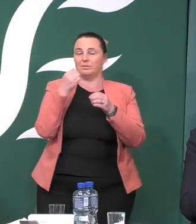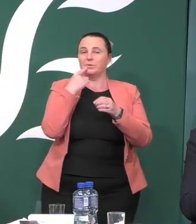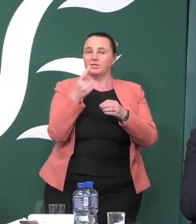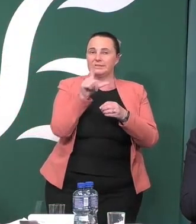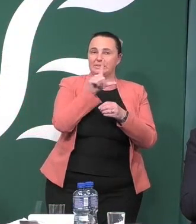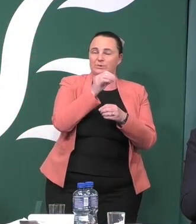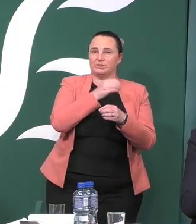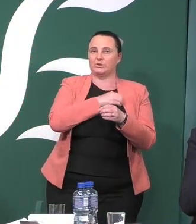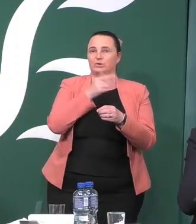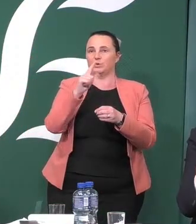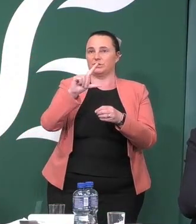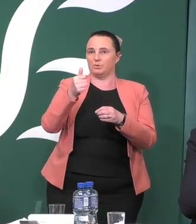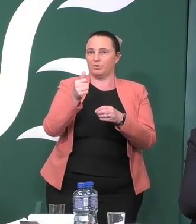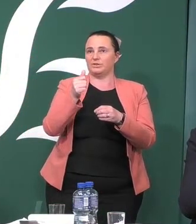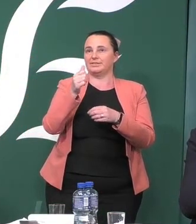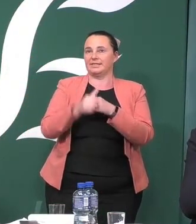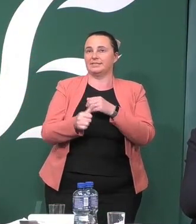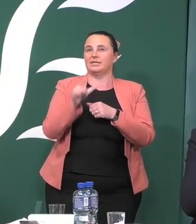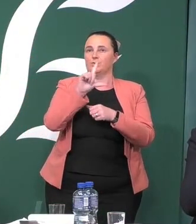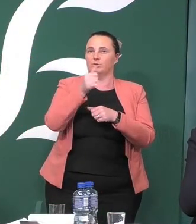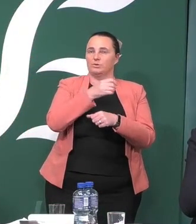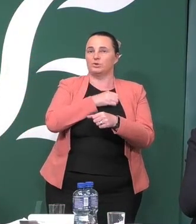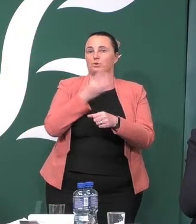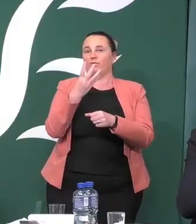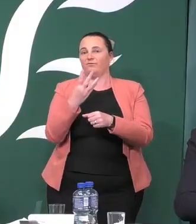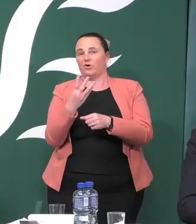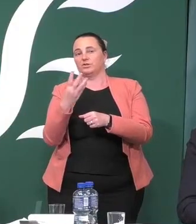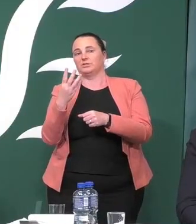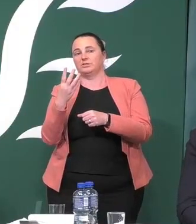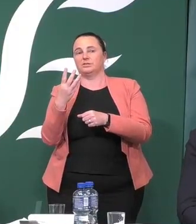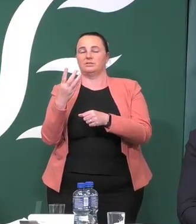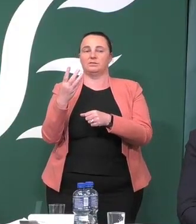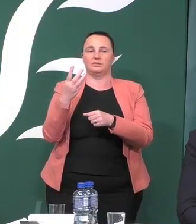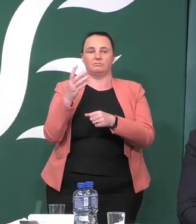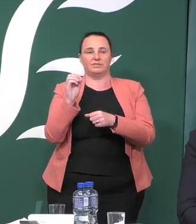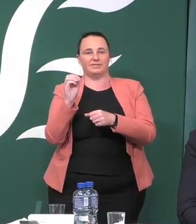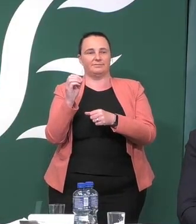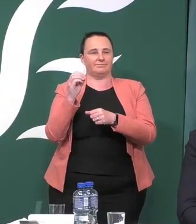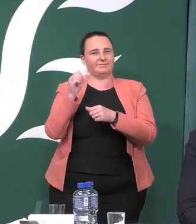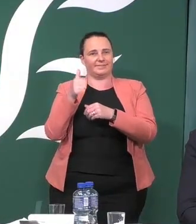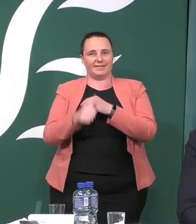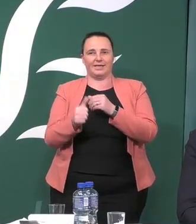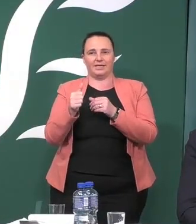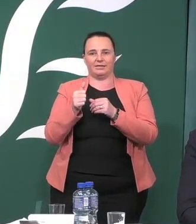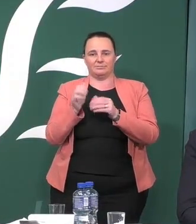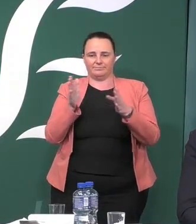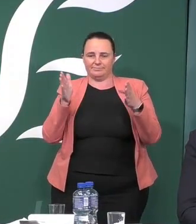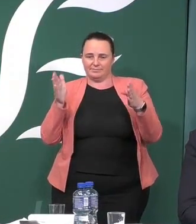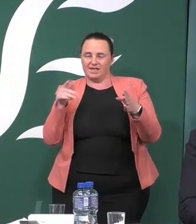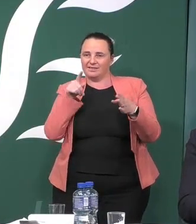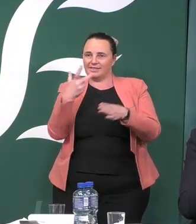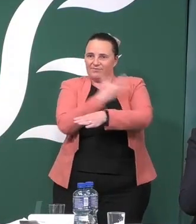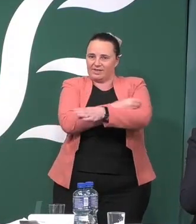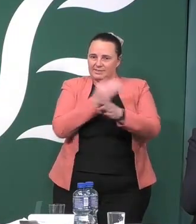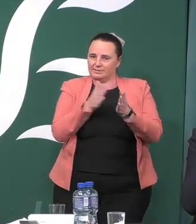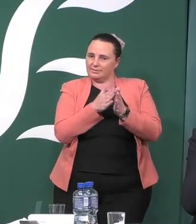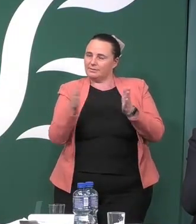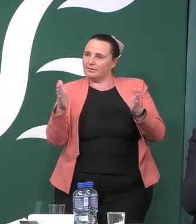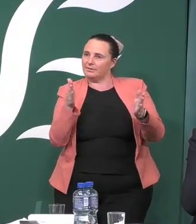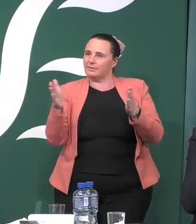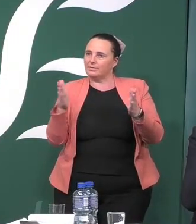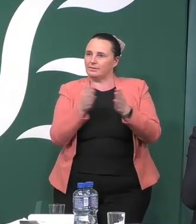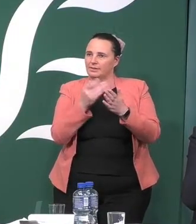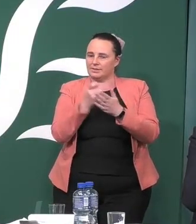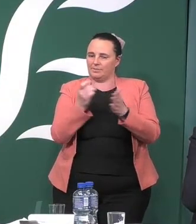to 28 days window, 21 to 42 day window in relation to the vaccines, and that's the window that we operate within. So certainly